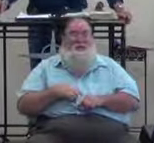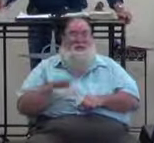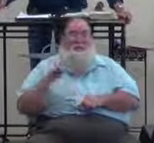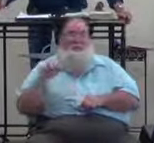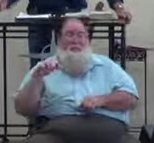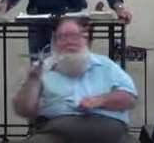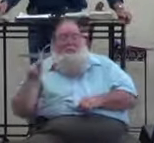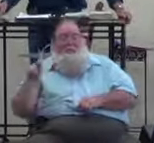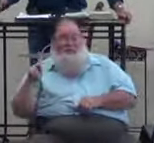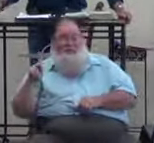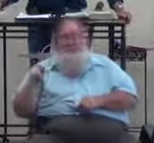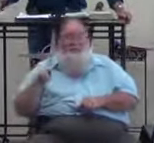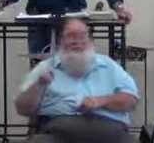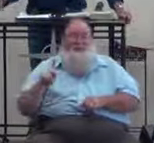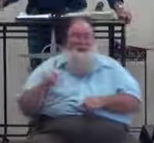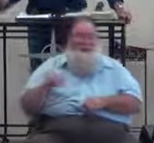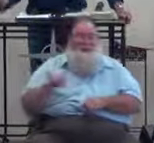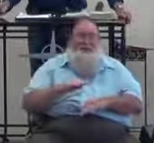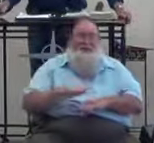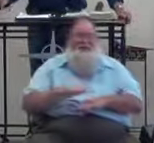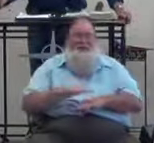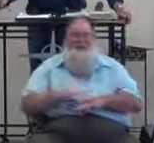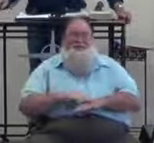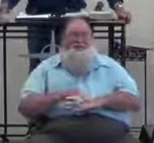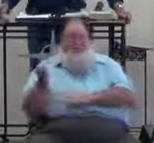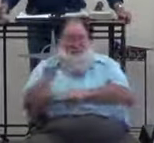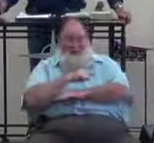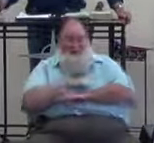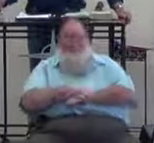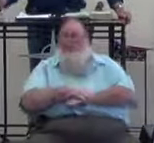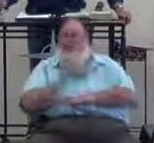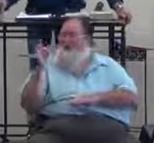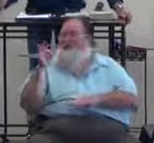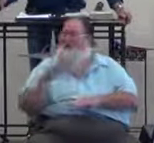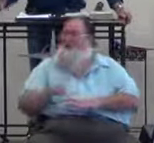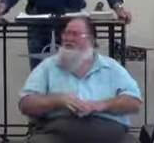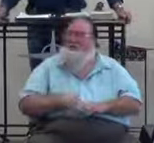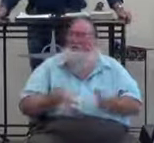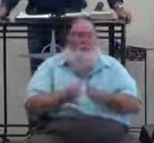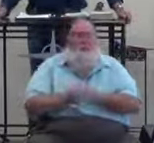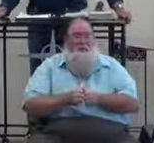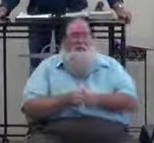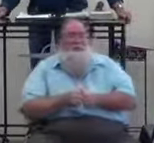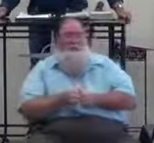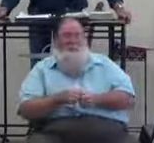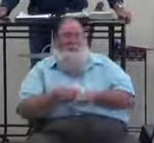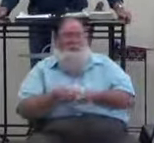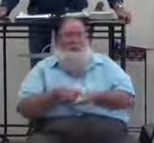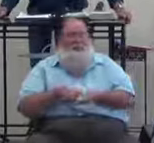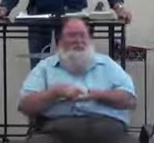you did? Yeah. Mark, where? You got the day off with pay.